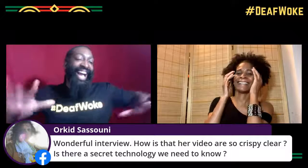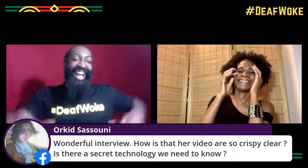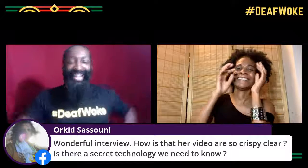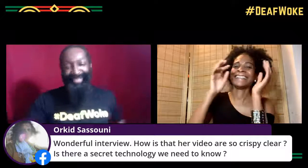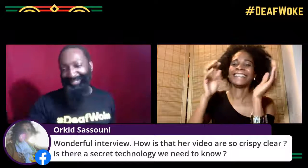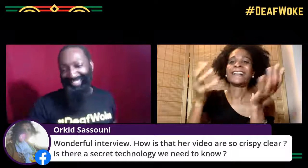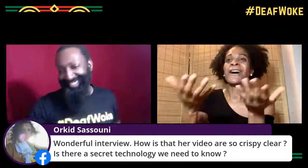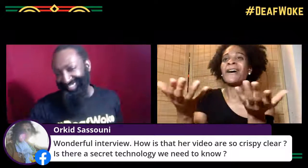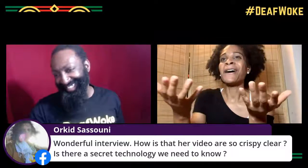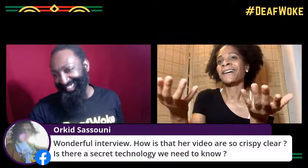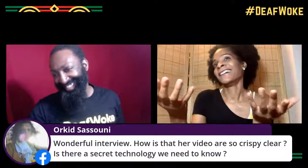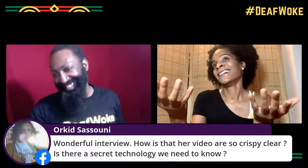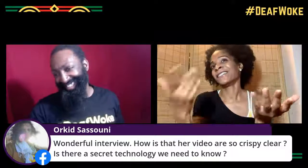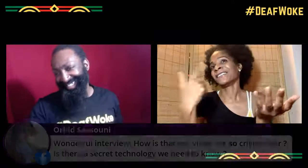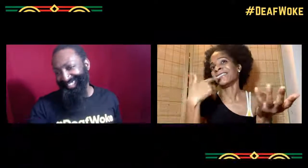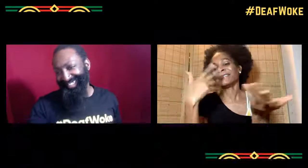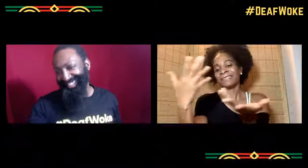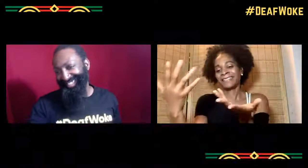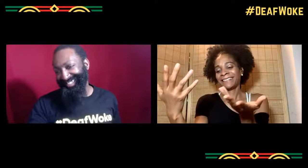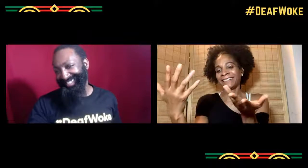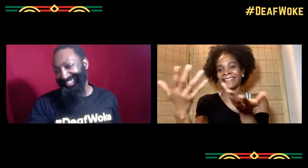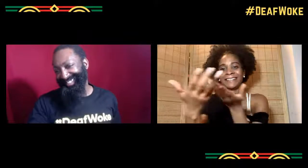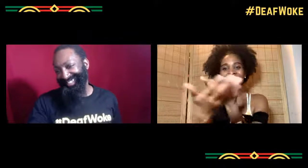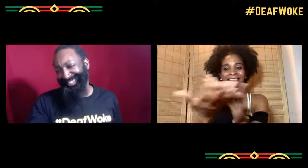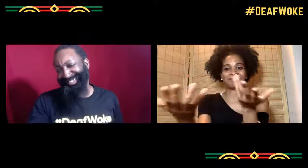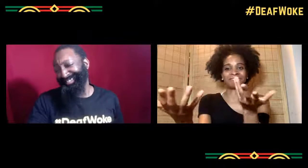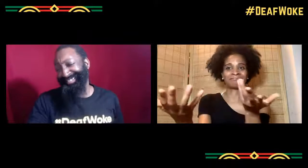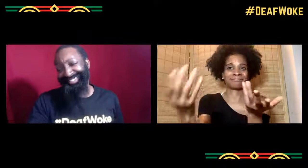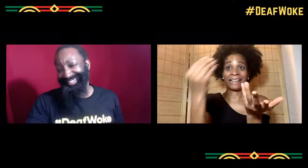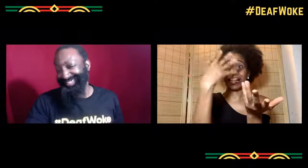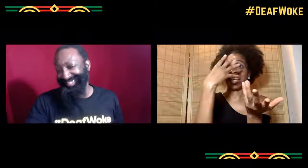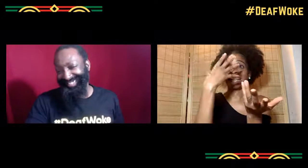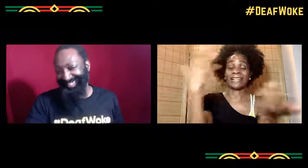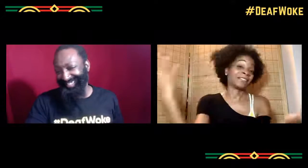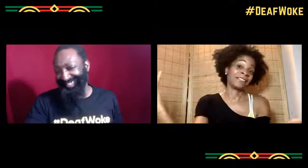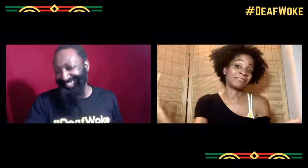crystal clear? Secret technology.